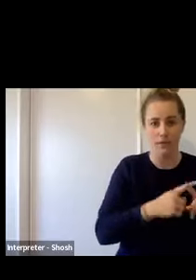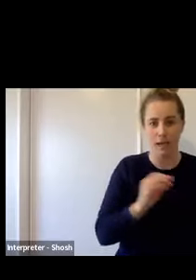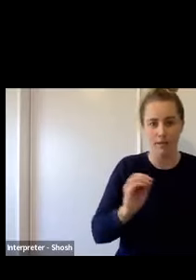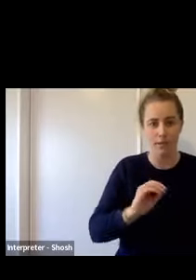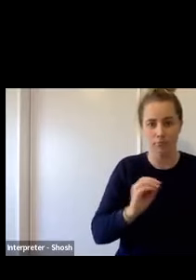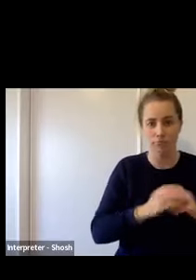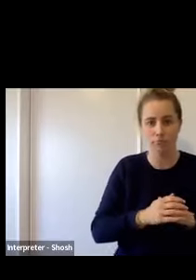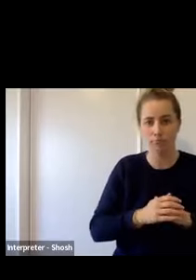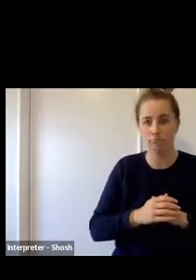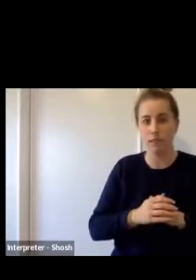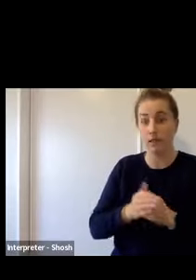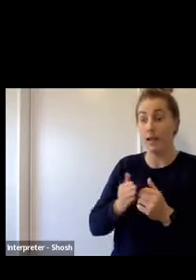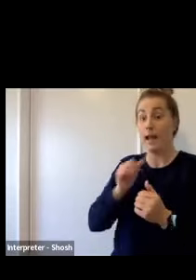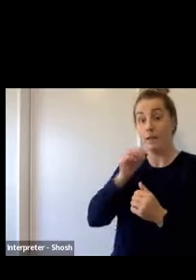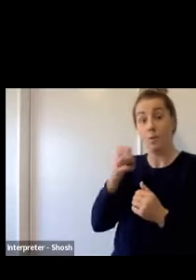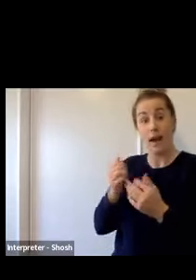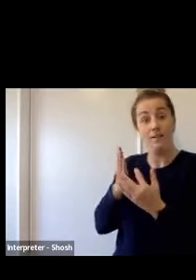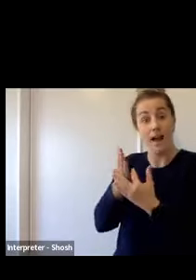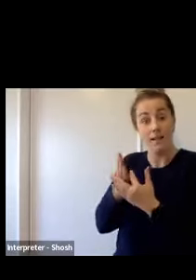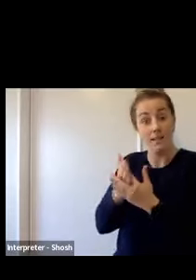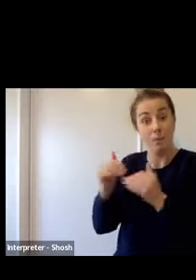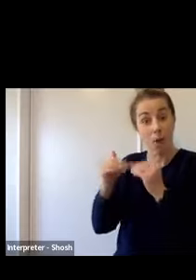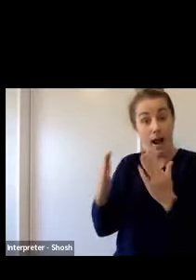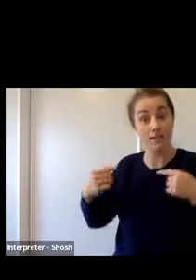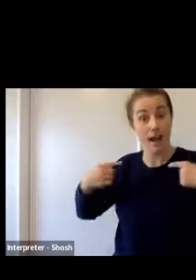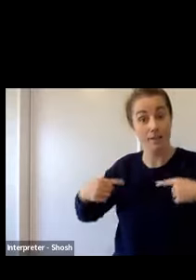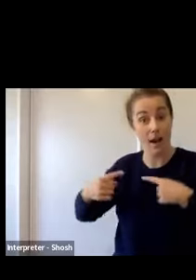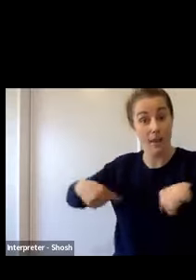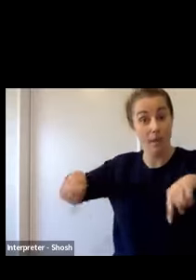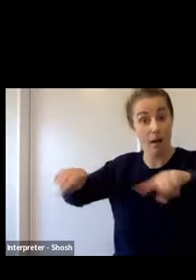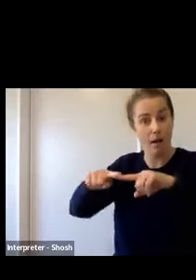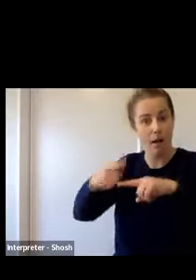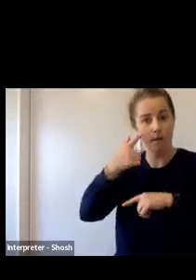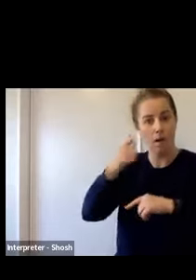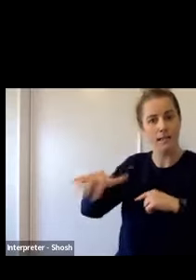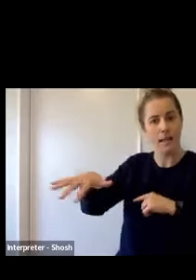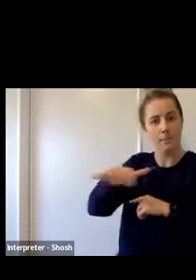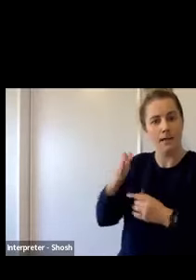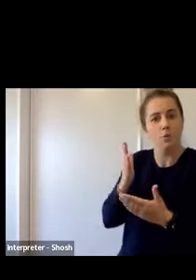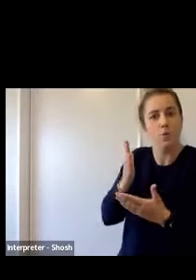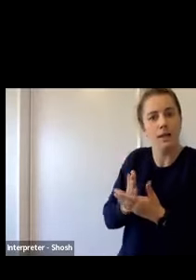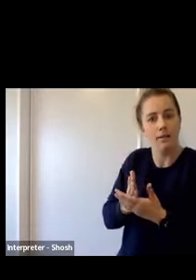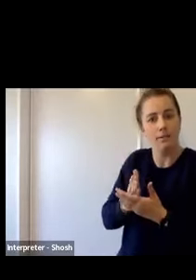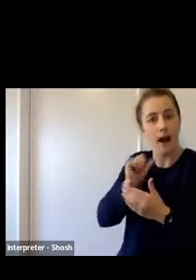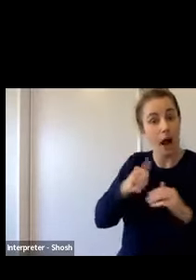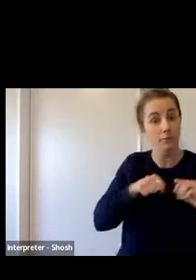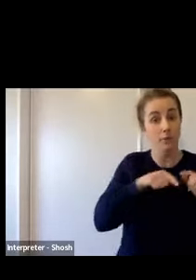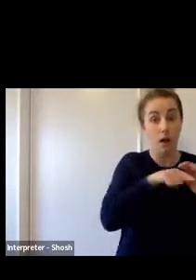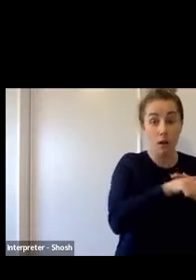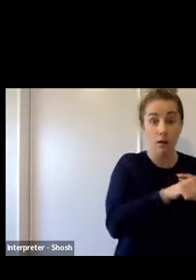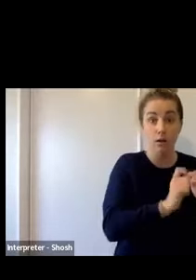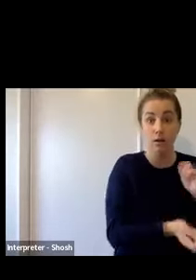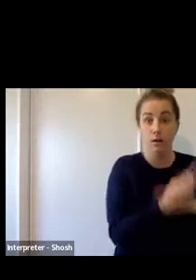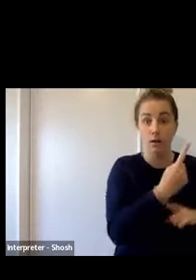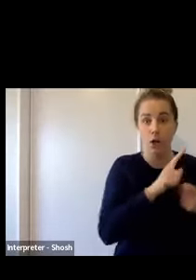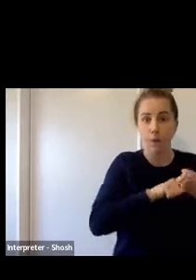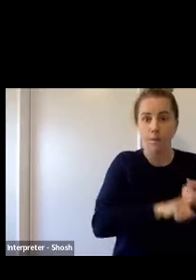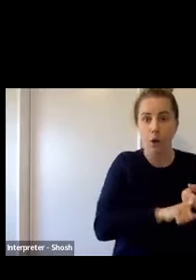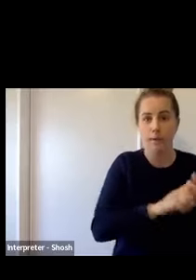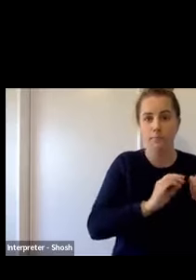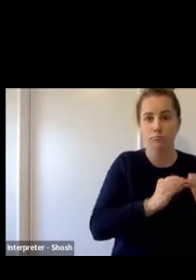of accessible housing stock available, finding a place to live following the sudden onset of permanent